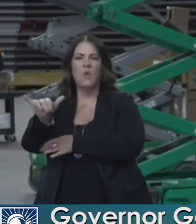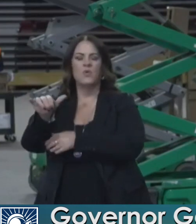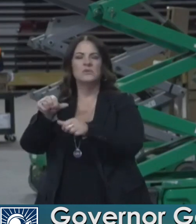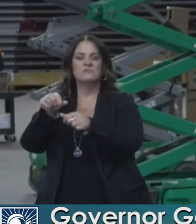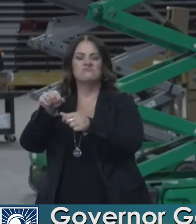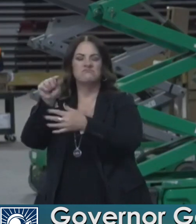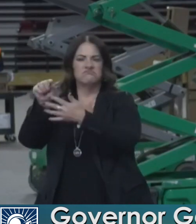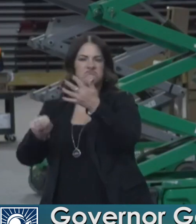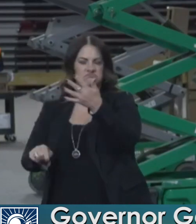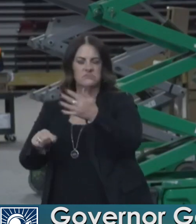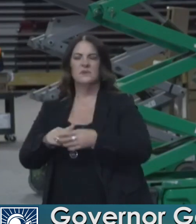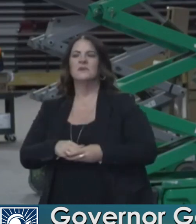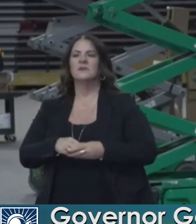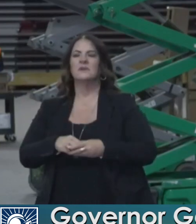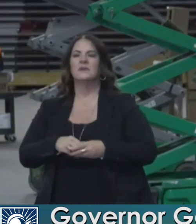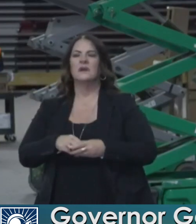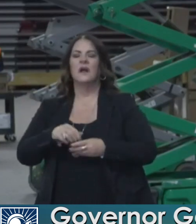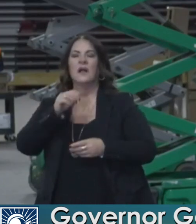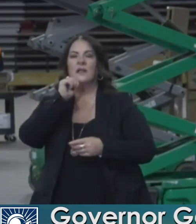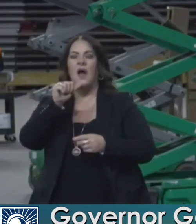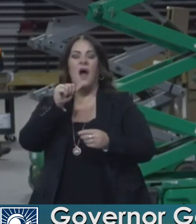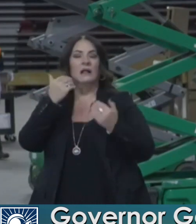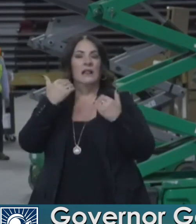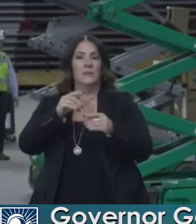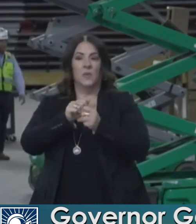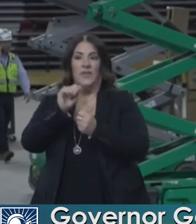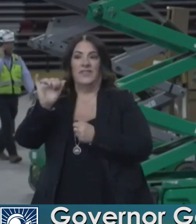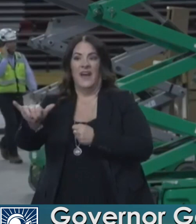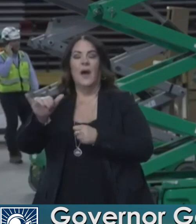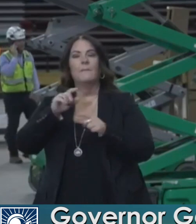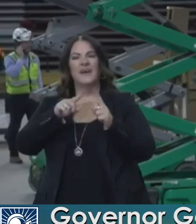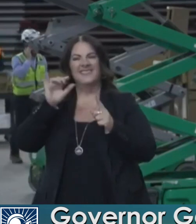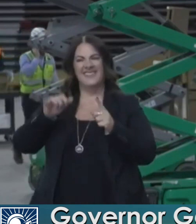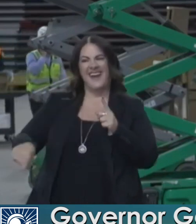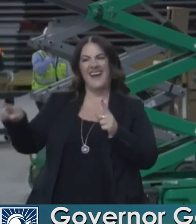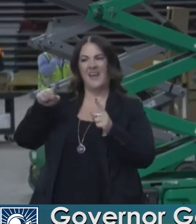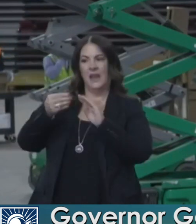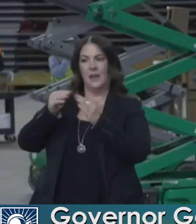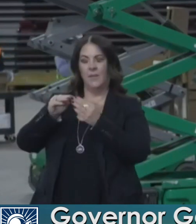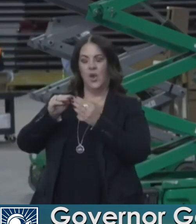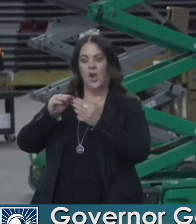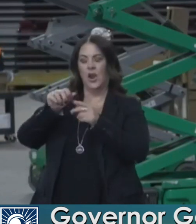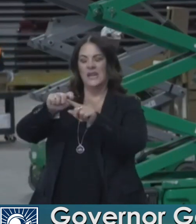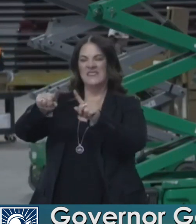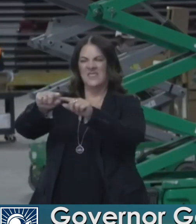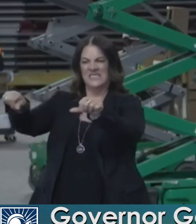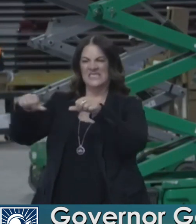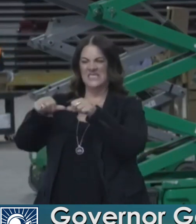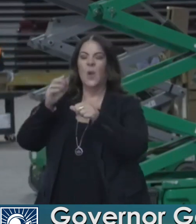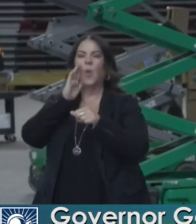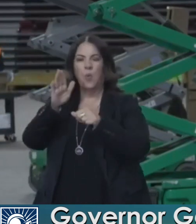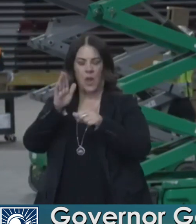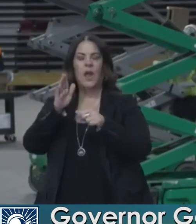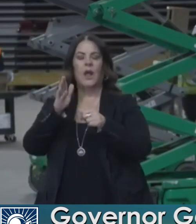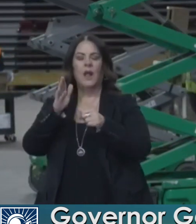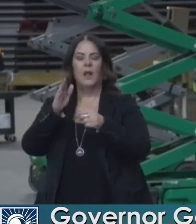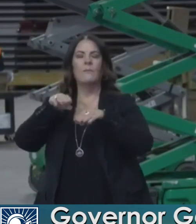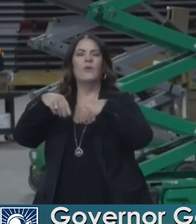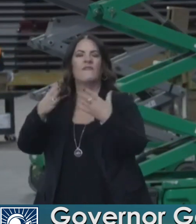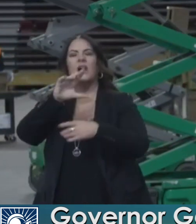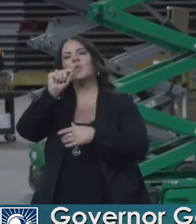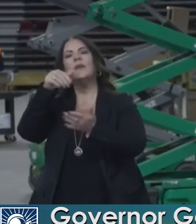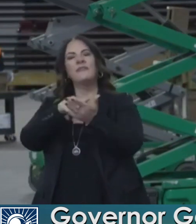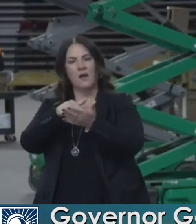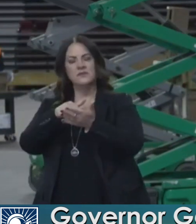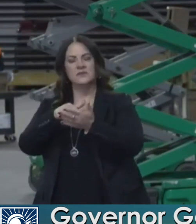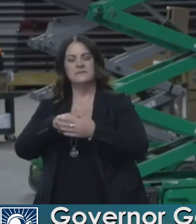source and the number, again, of 20,000 that we ultimately are going to seek. We have 5,005 additional beds